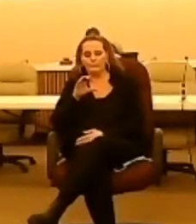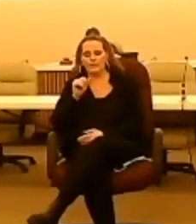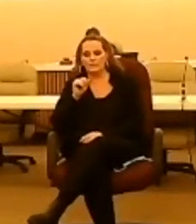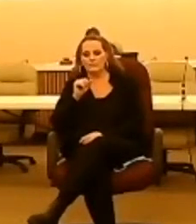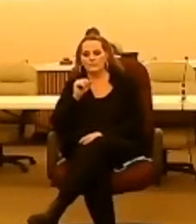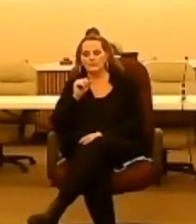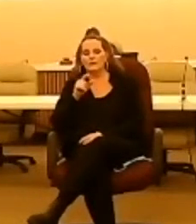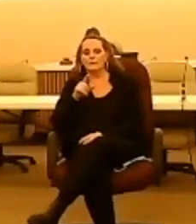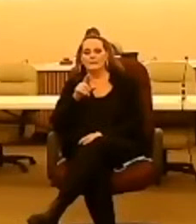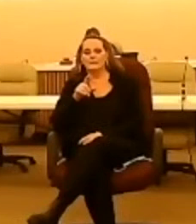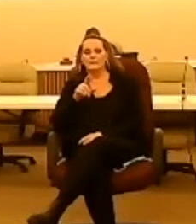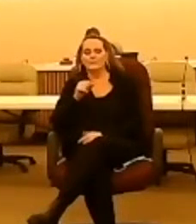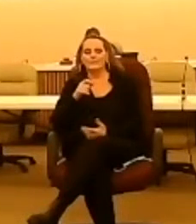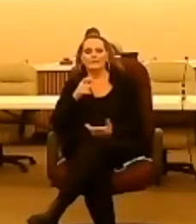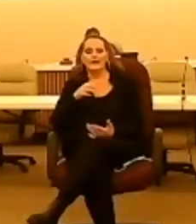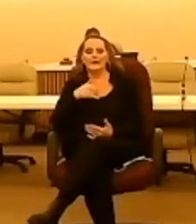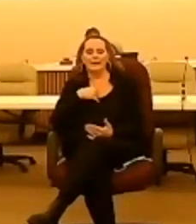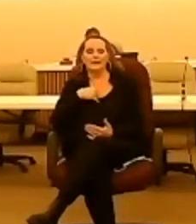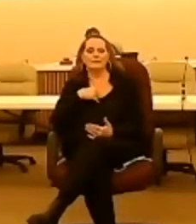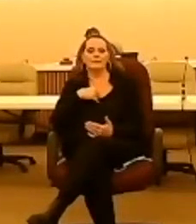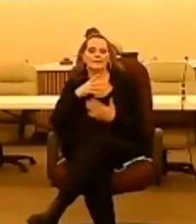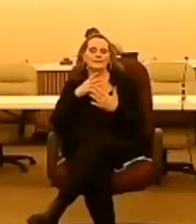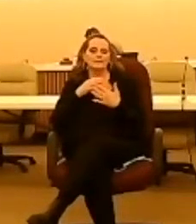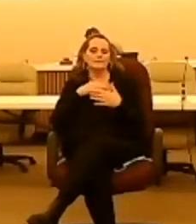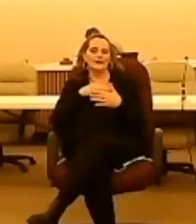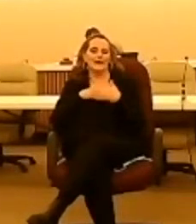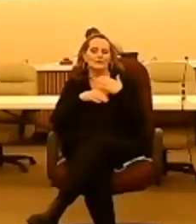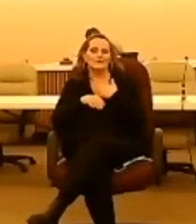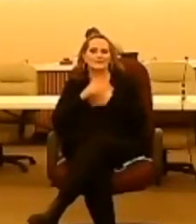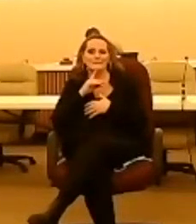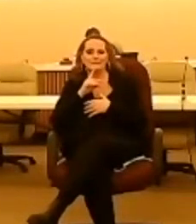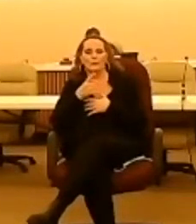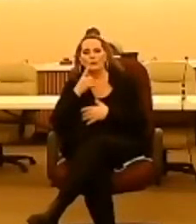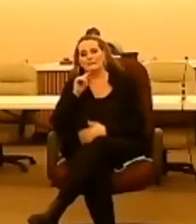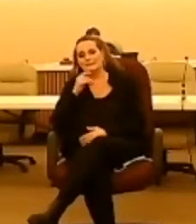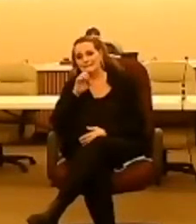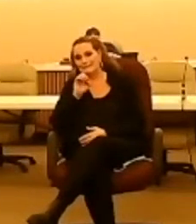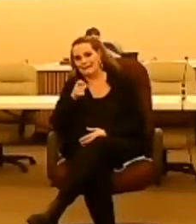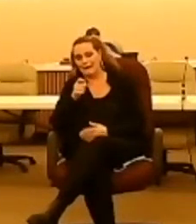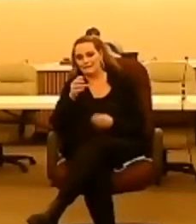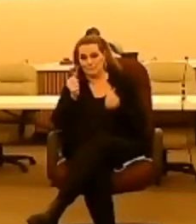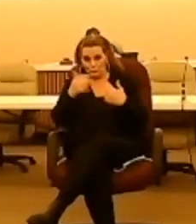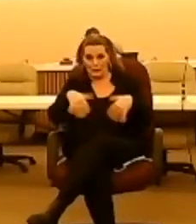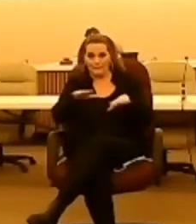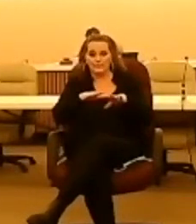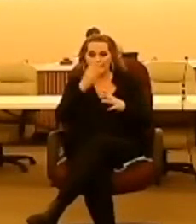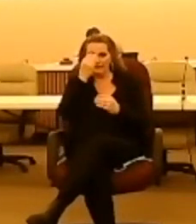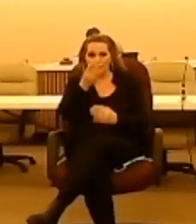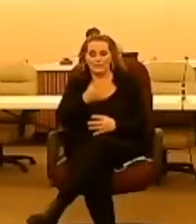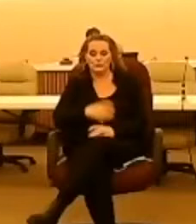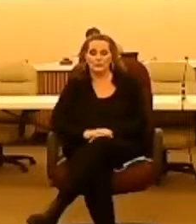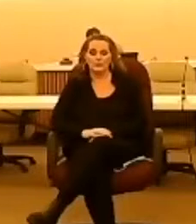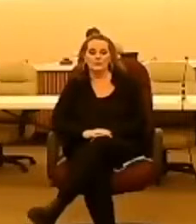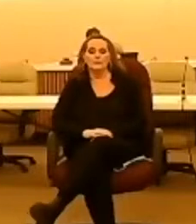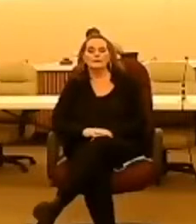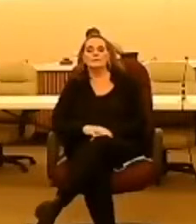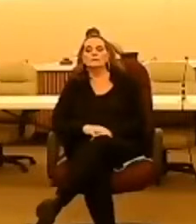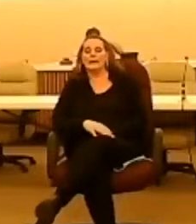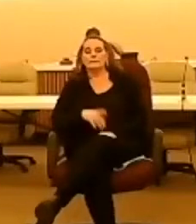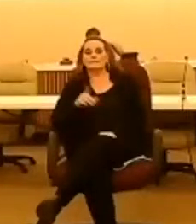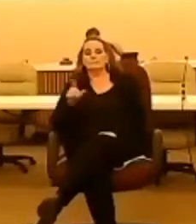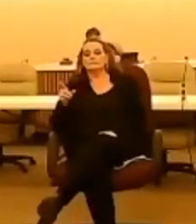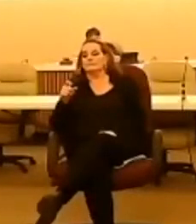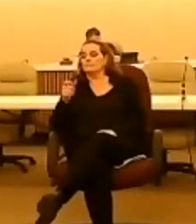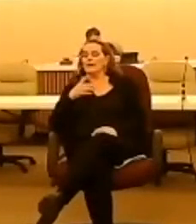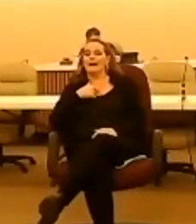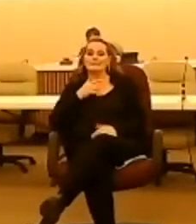They have a portal into the tax property information and said, you can do your own math. You can